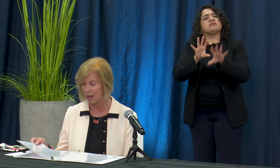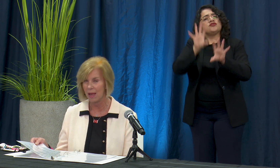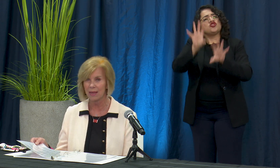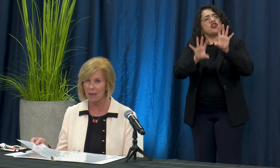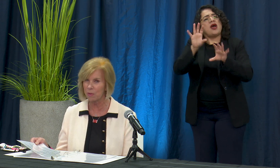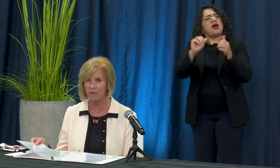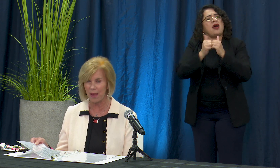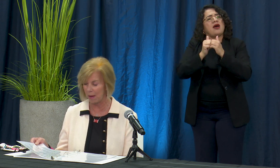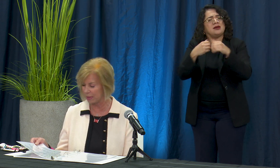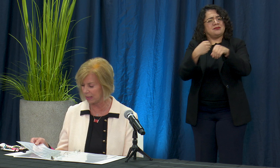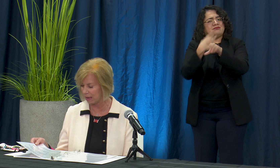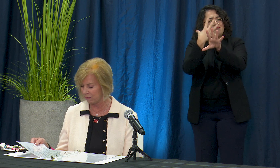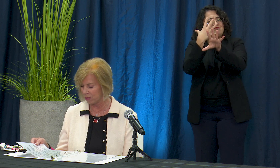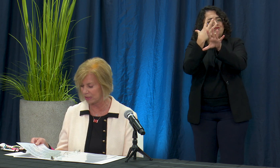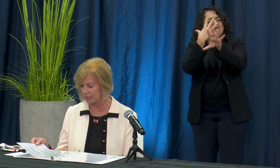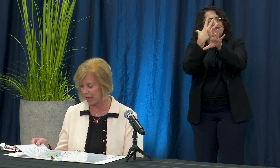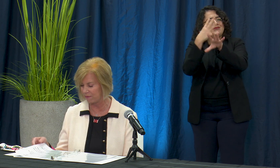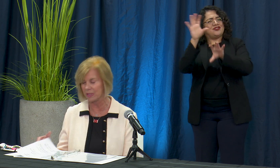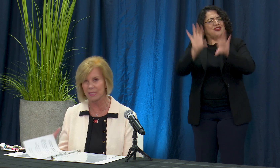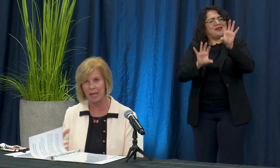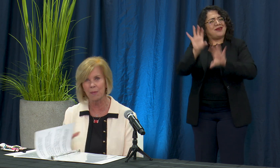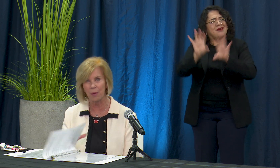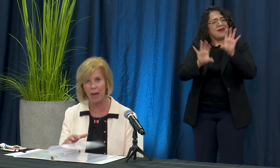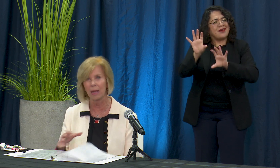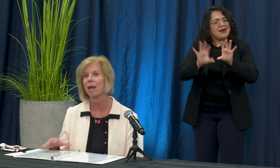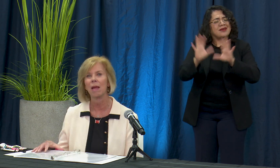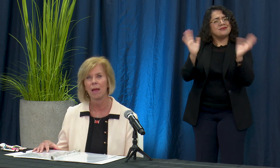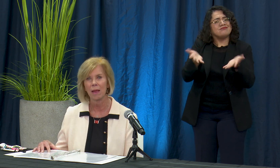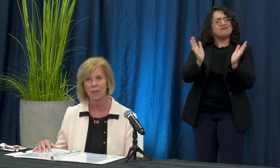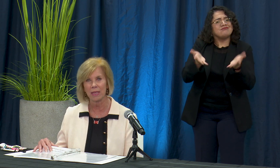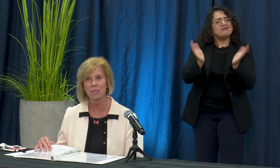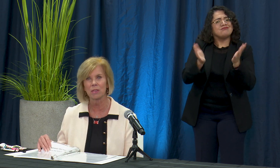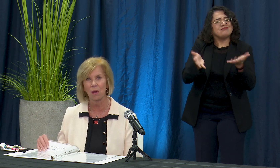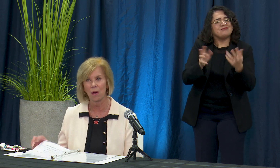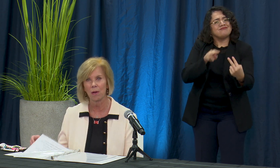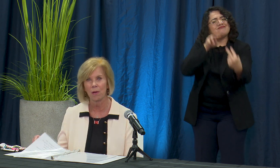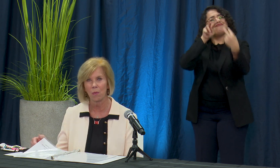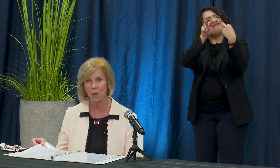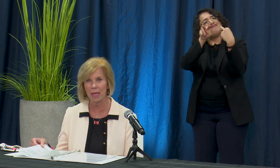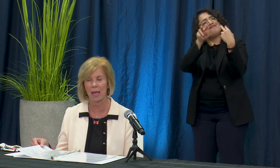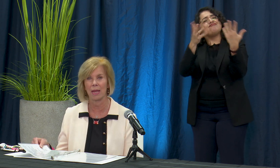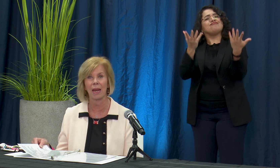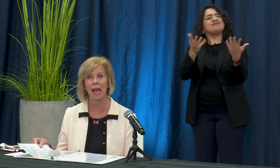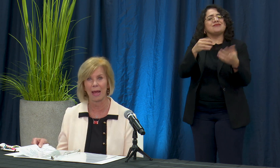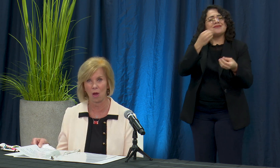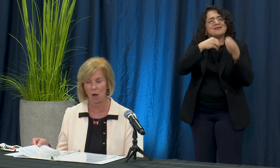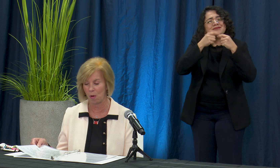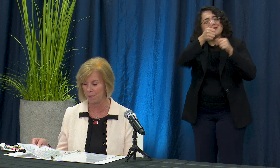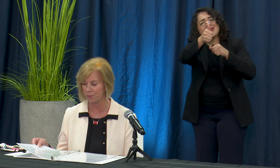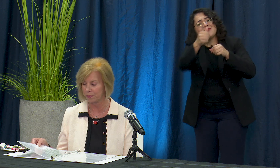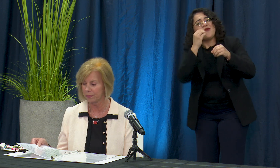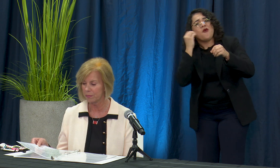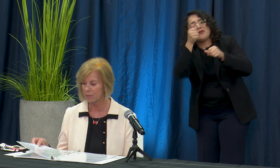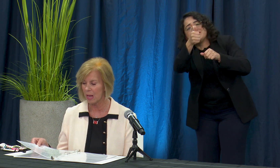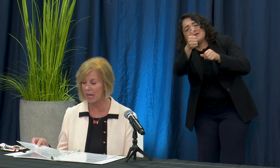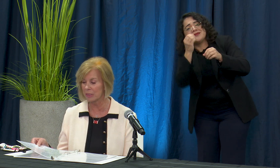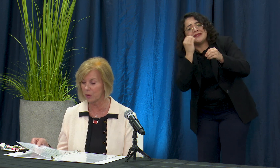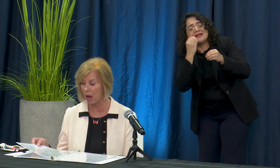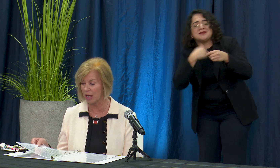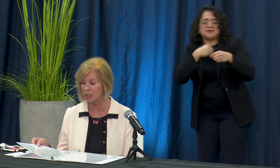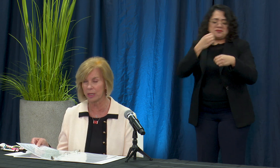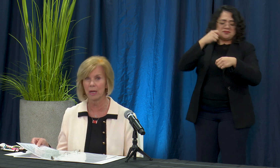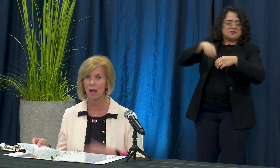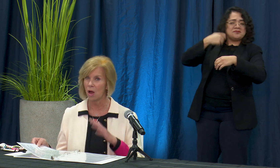holiday. Keep your family and loved ones safe and celebrate this weekend at home.